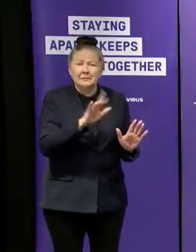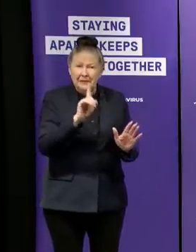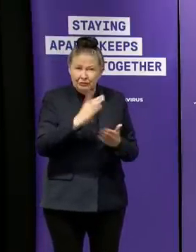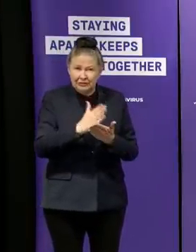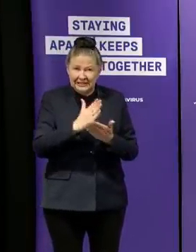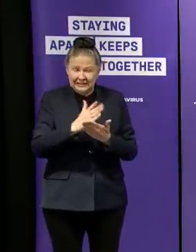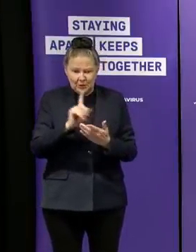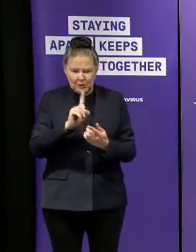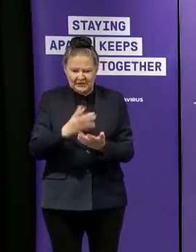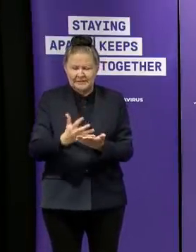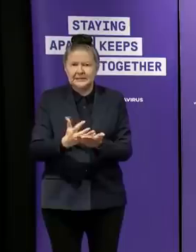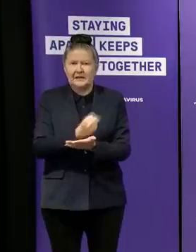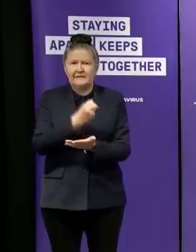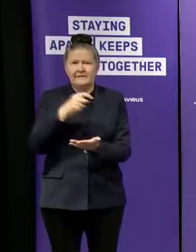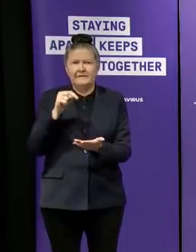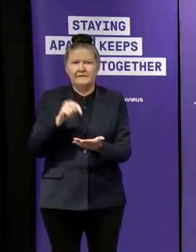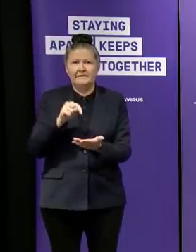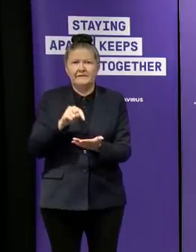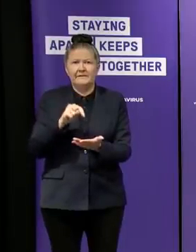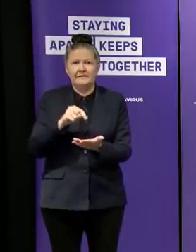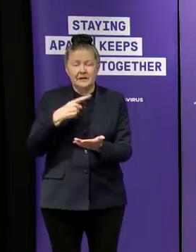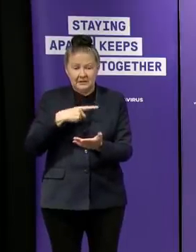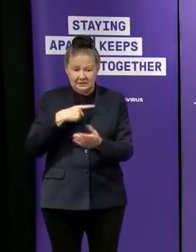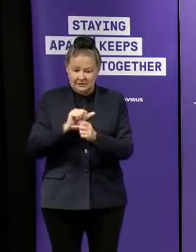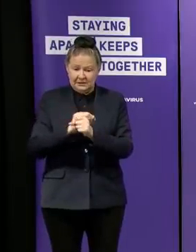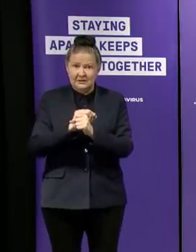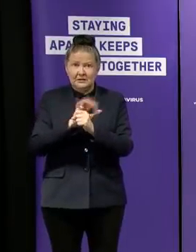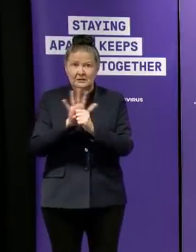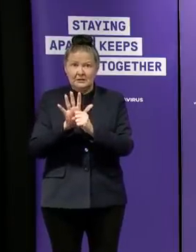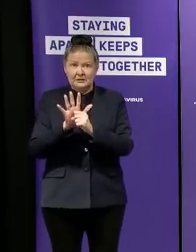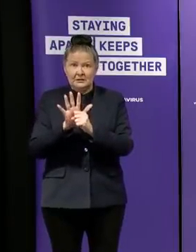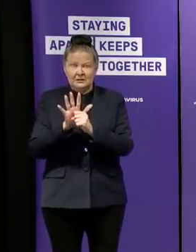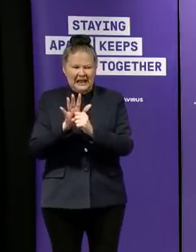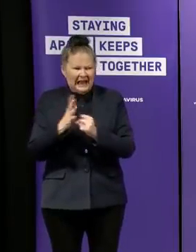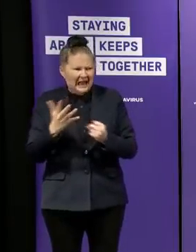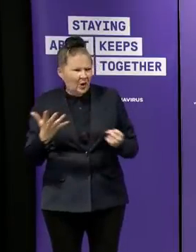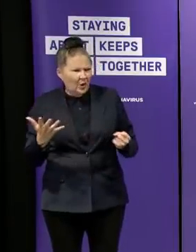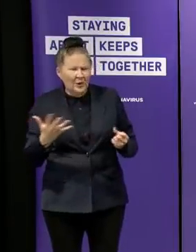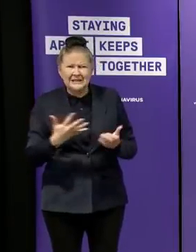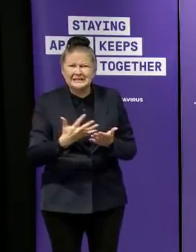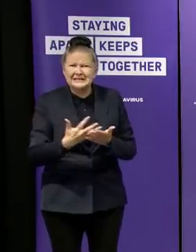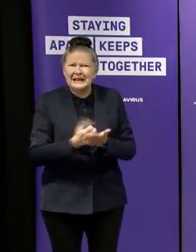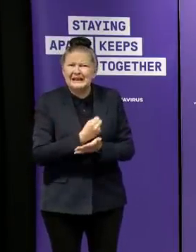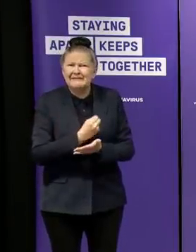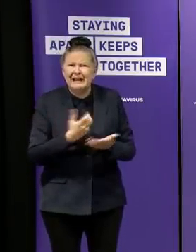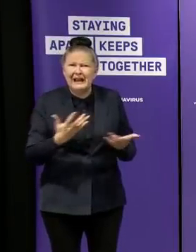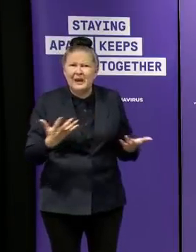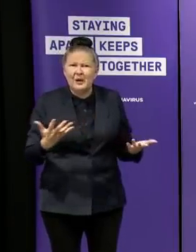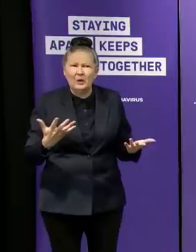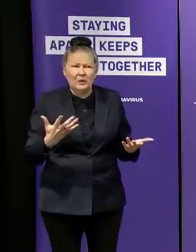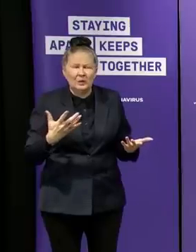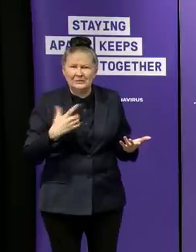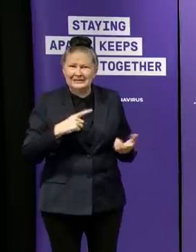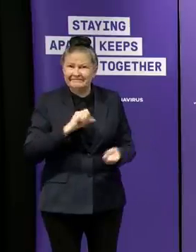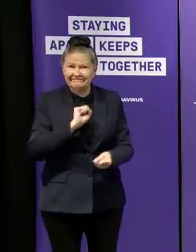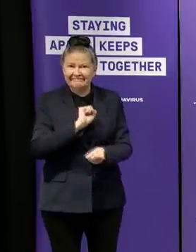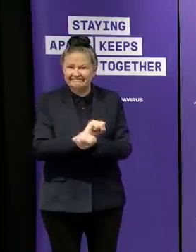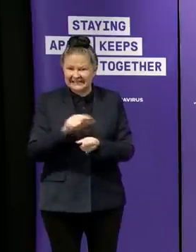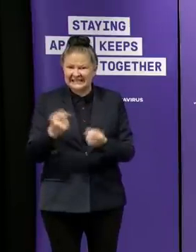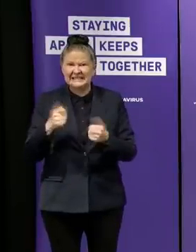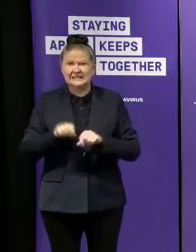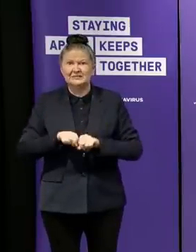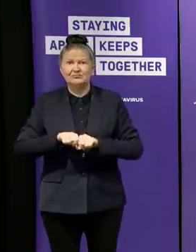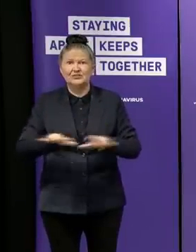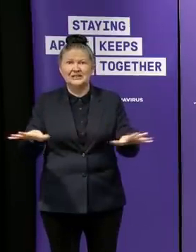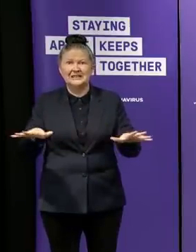unsafe, because in the context of this virus, it's really hard to make it safe. You can't. It's kind of binary. There'll be a